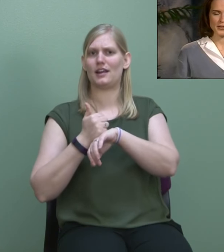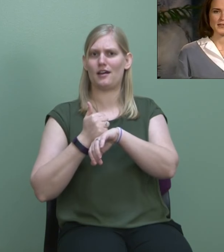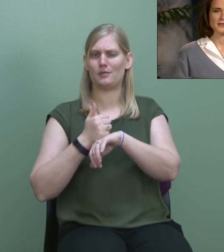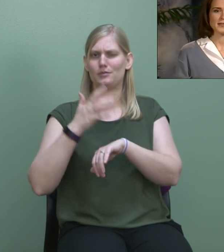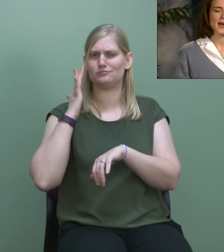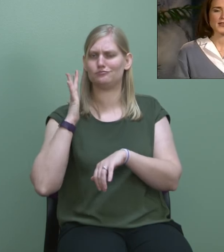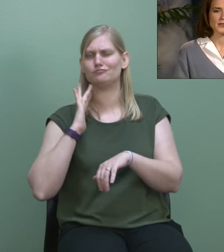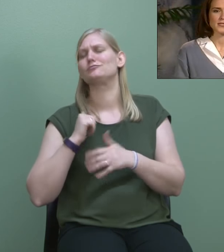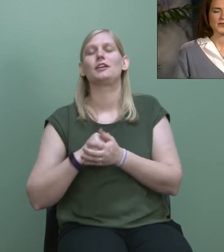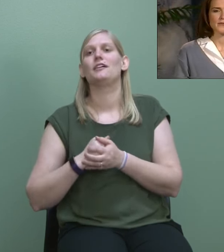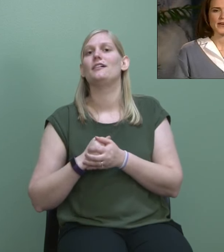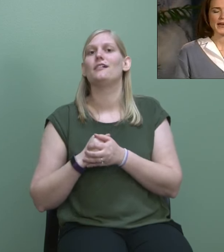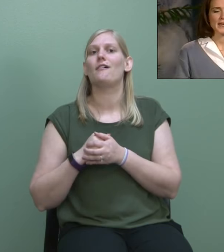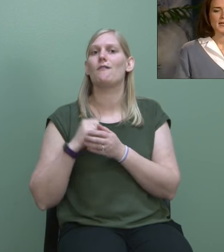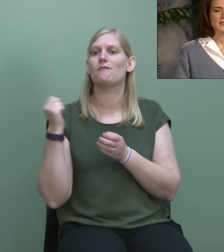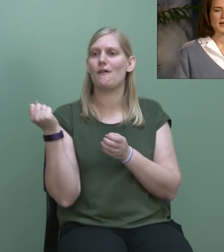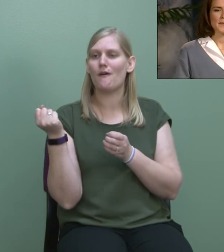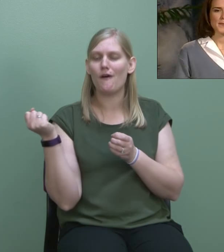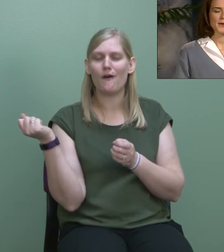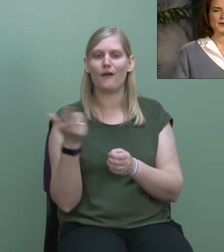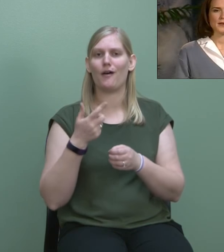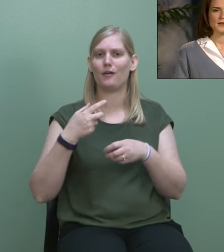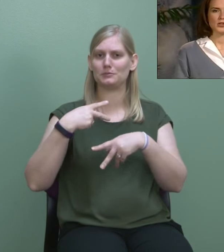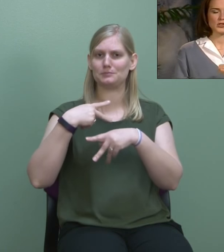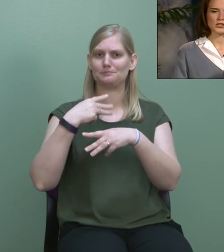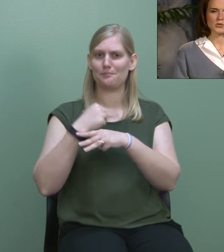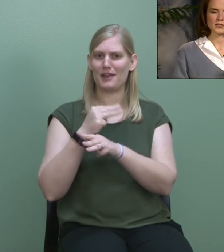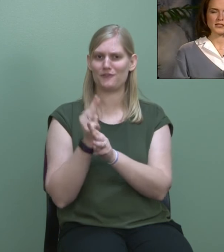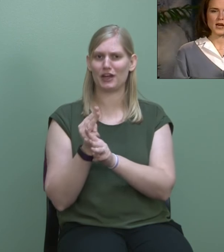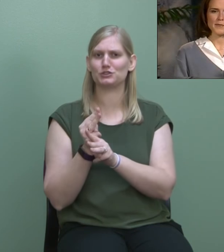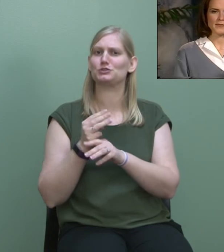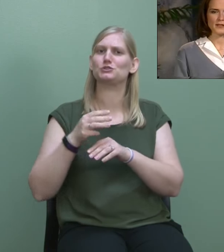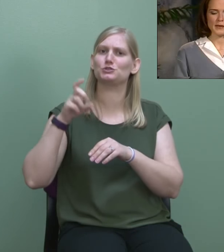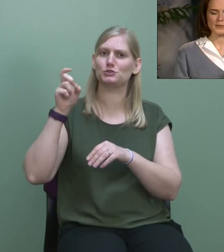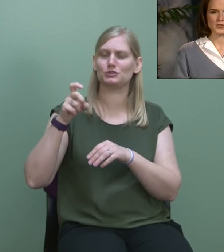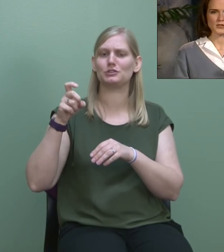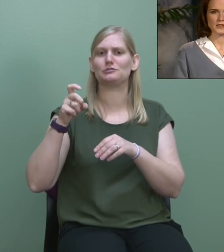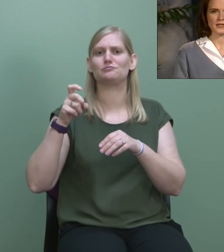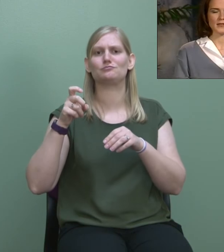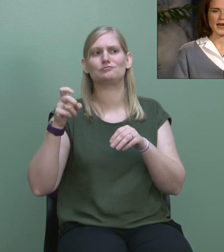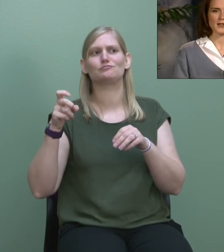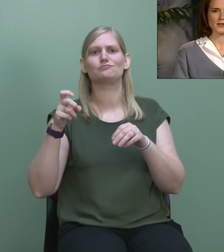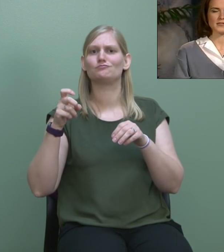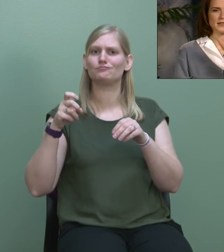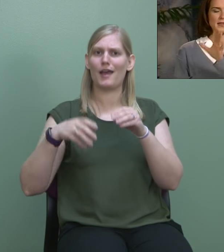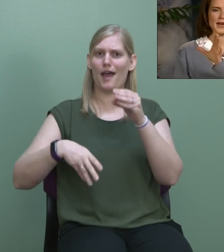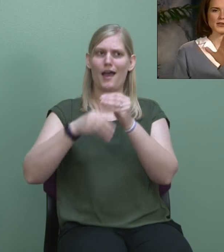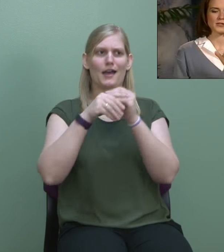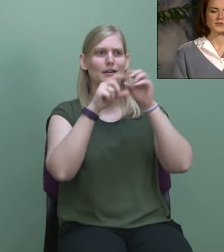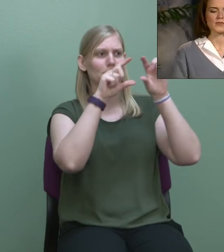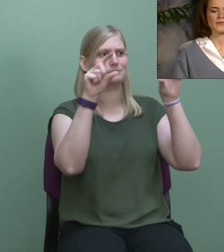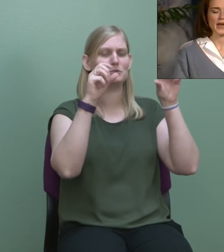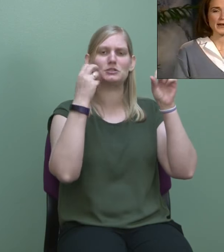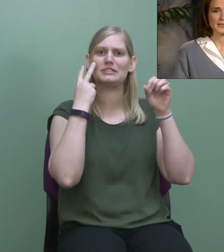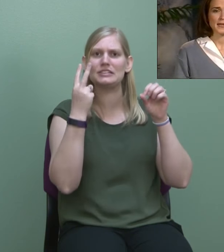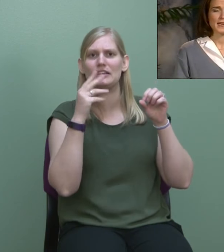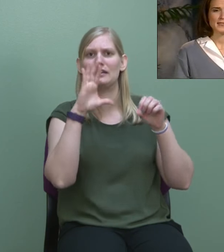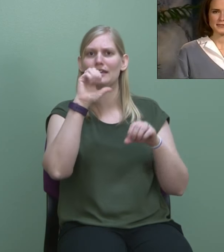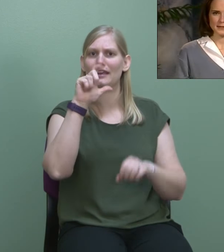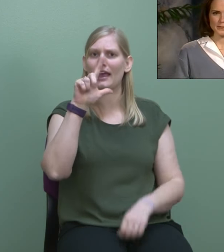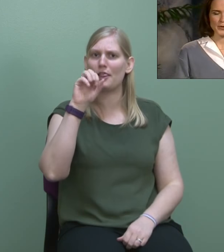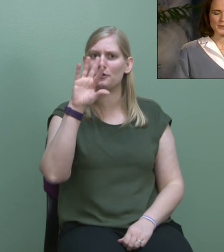among other things, the calories from fat. It's up usually towards the top of the label. You'll see calories and then calories from